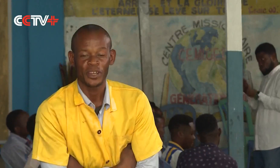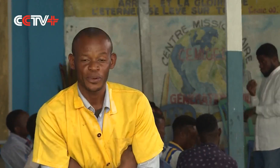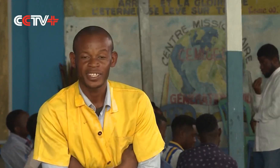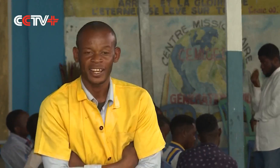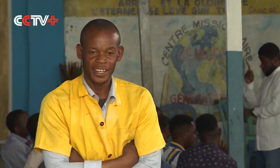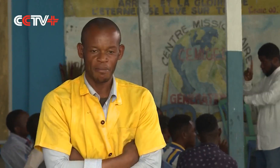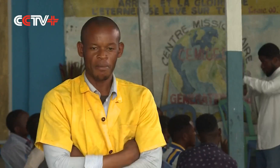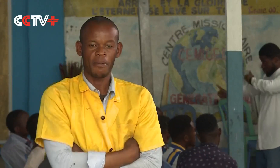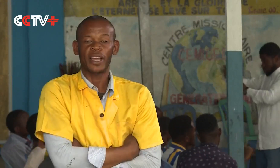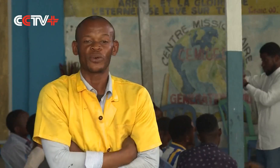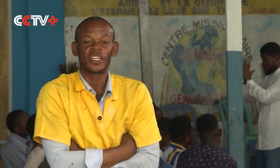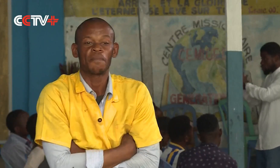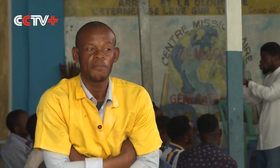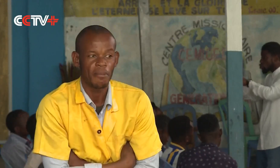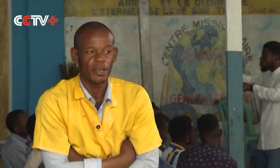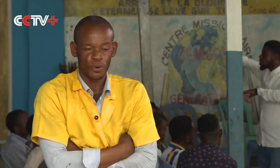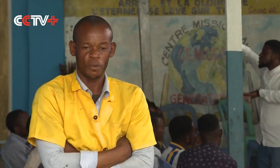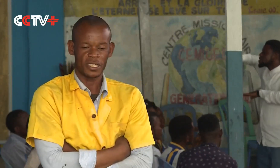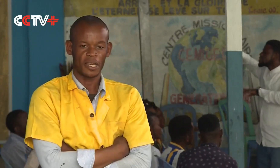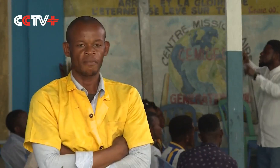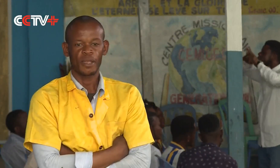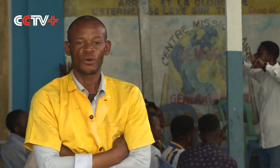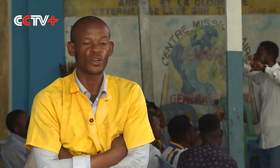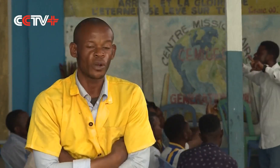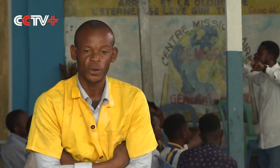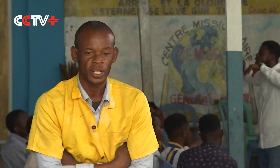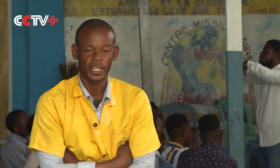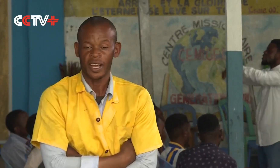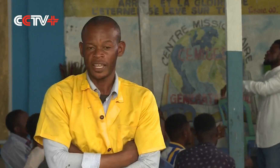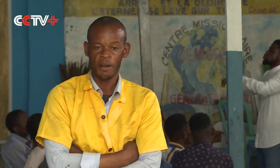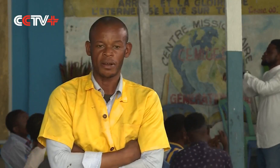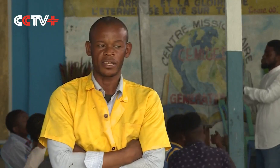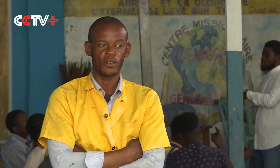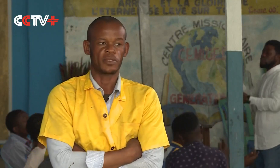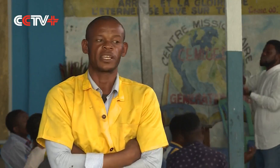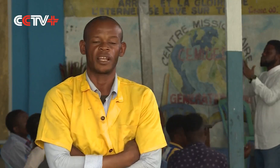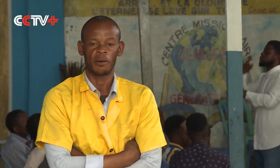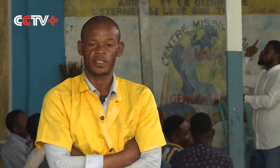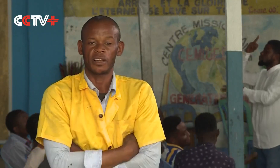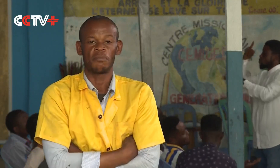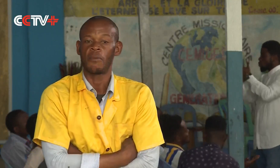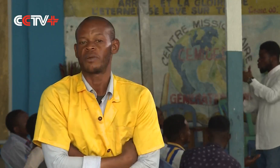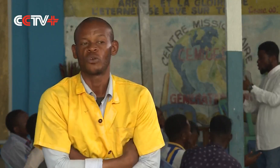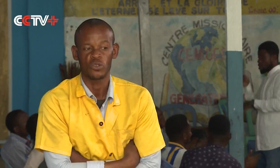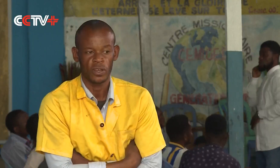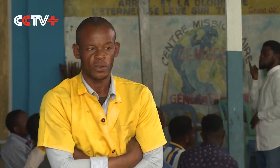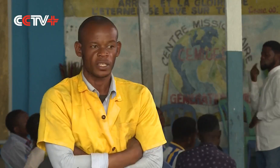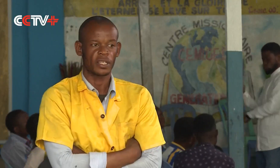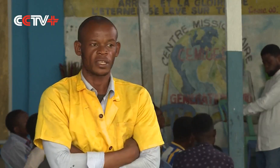remove the obstacles to communication that people with hearing impairments face. My goal is to empower the deaf by equipping them with